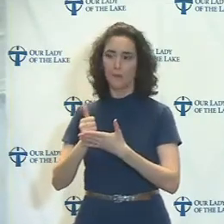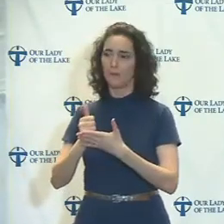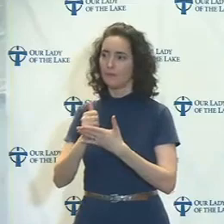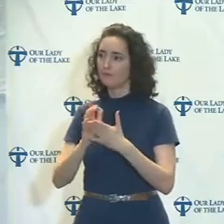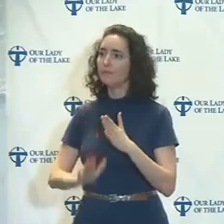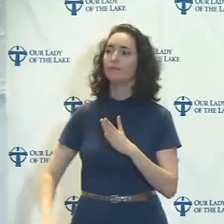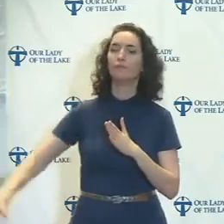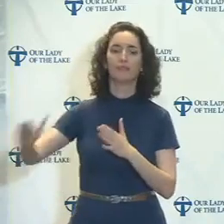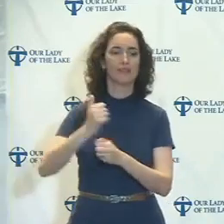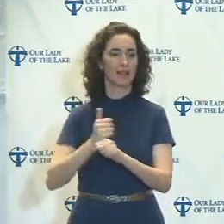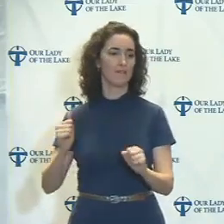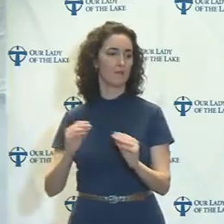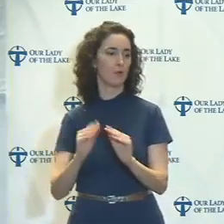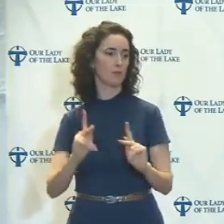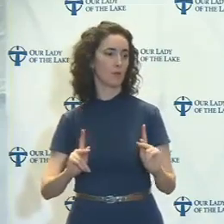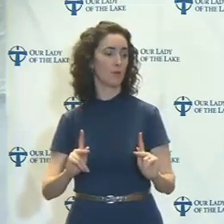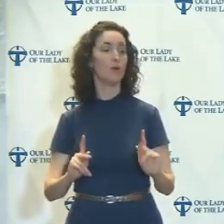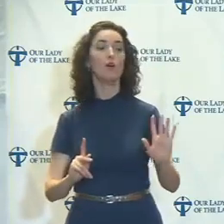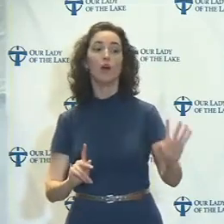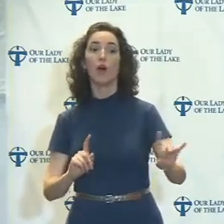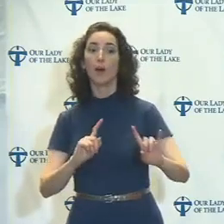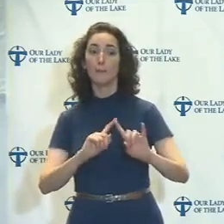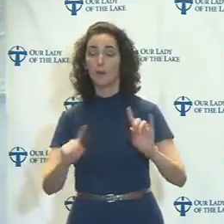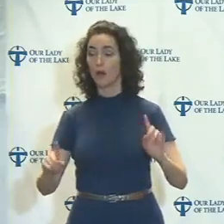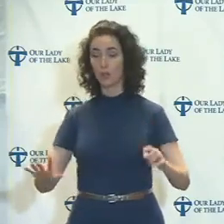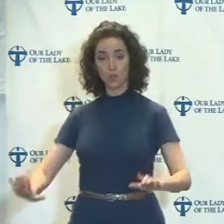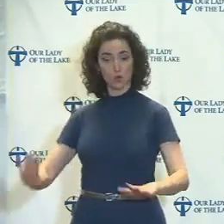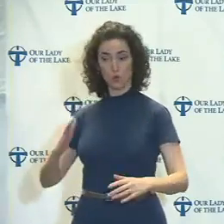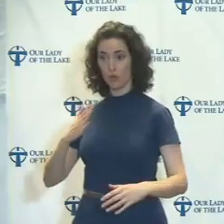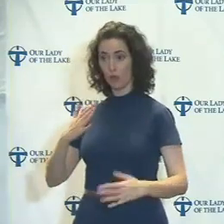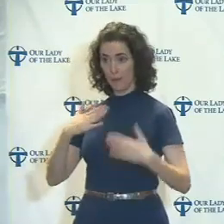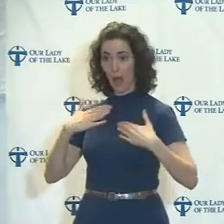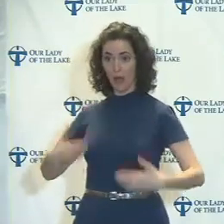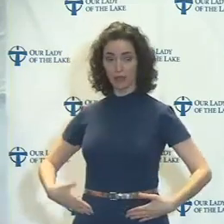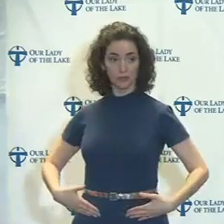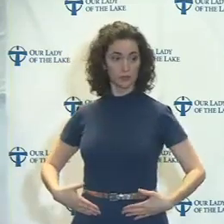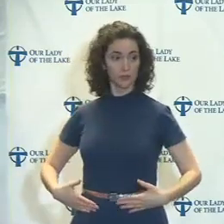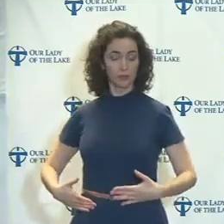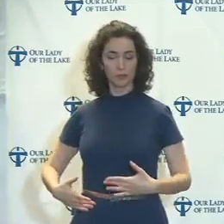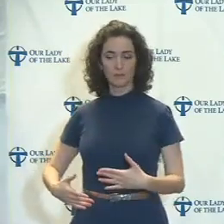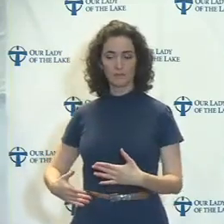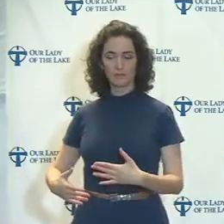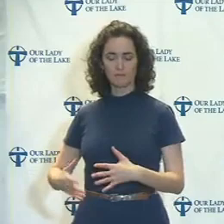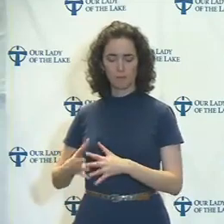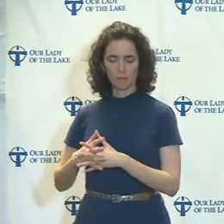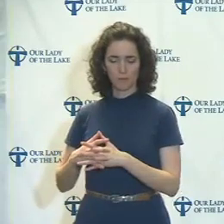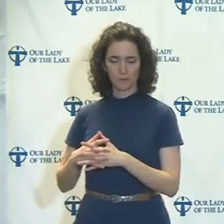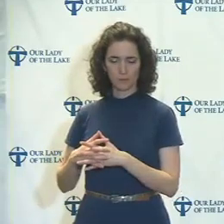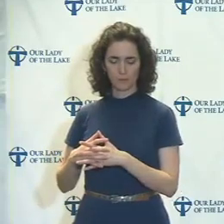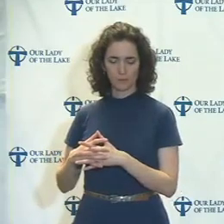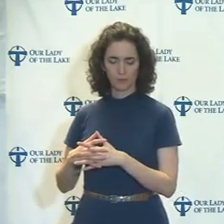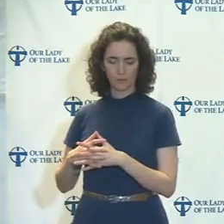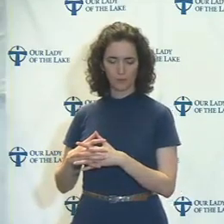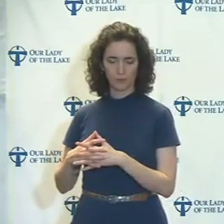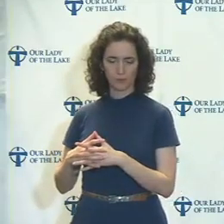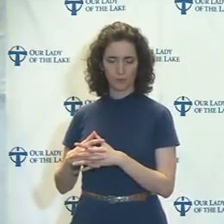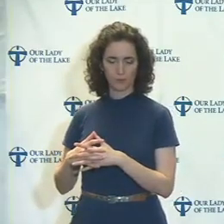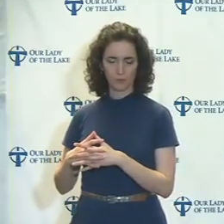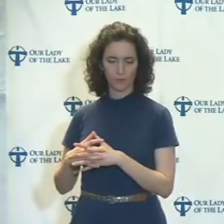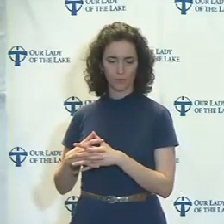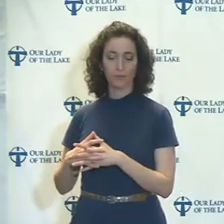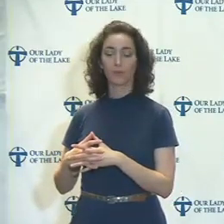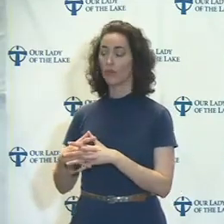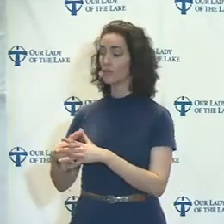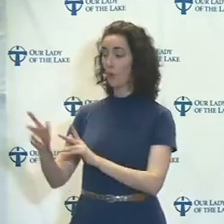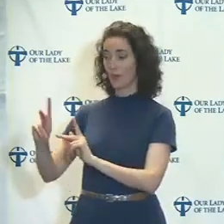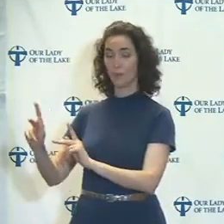that. It's possible that the amount of natural infection and now some degree of protection is providing some baseline